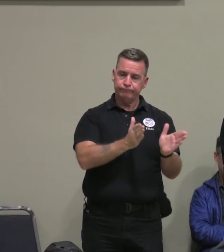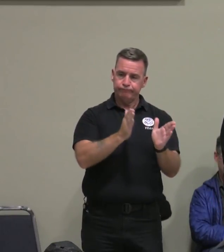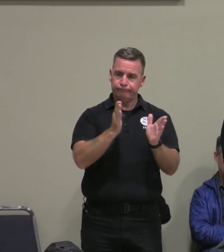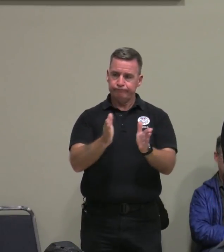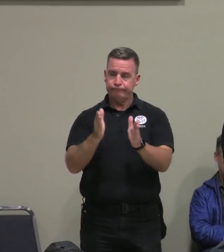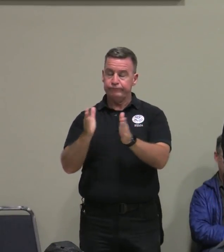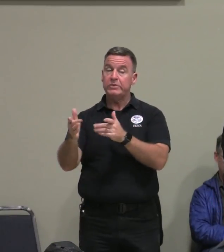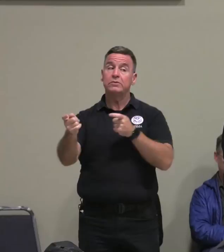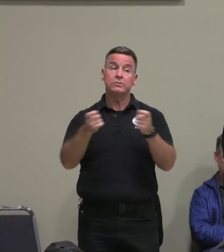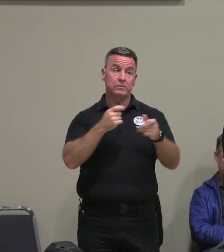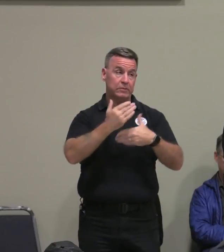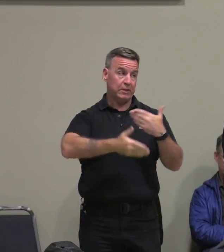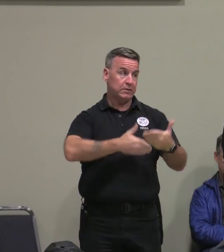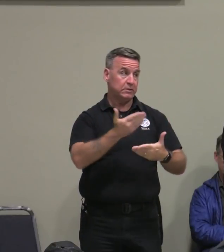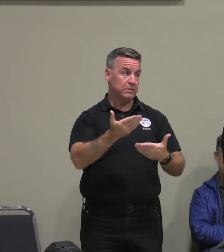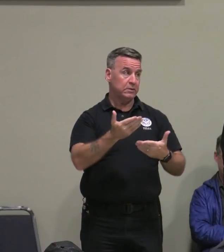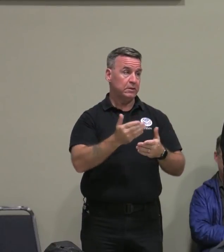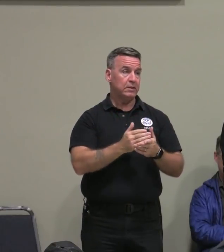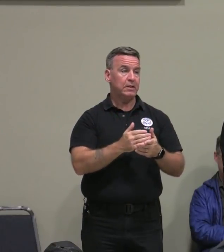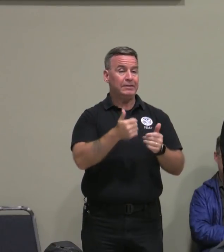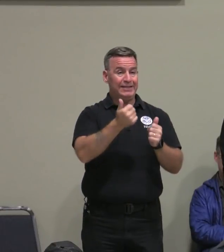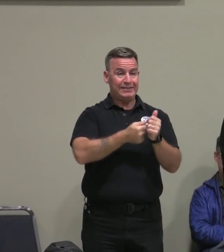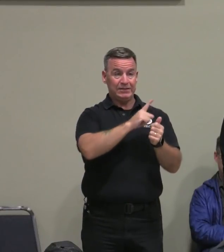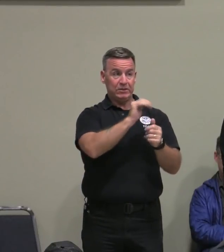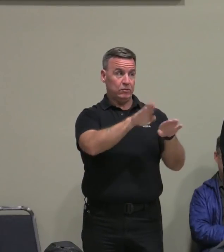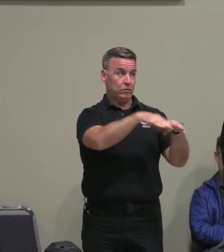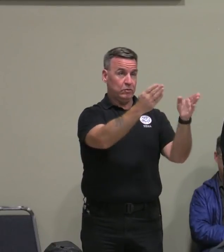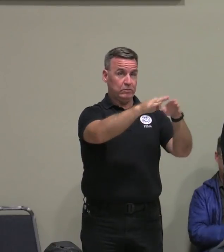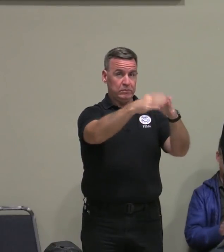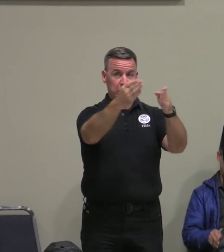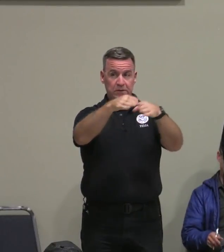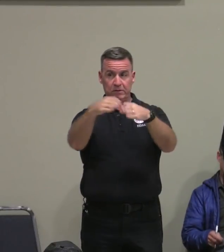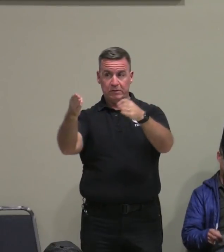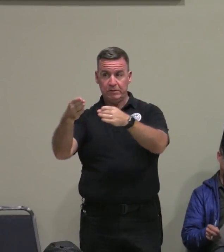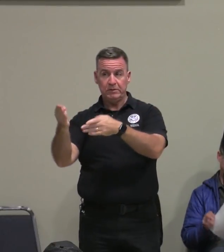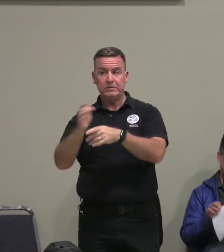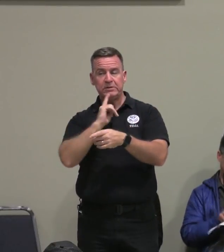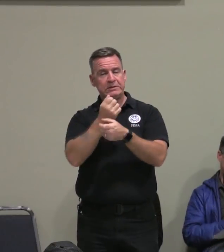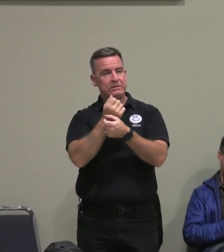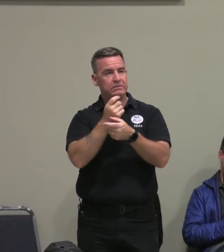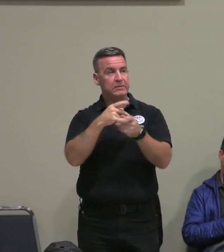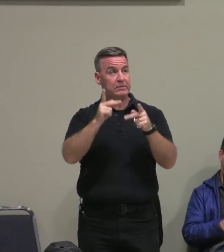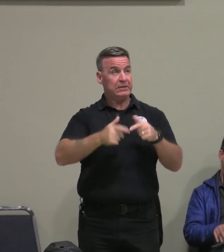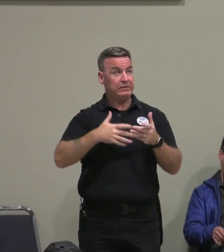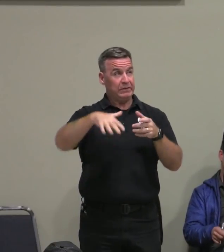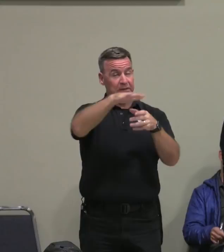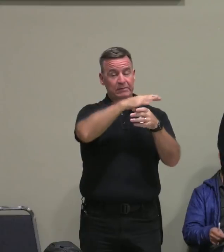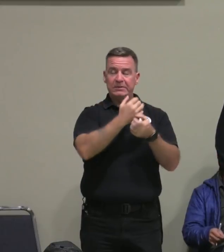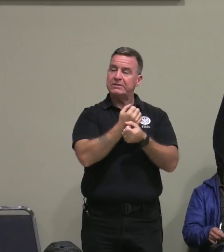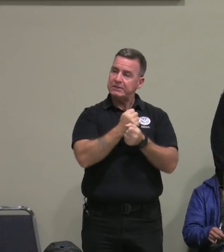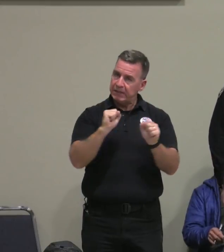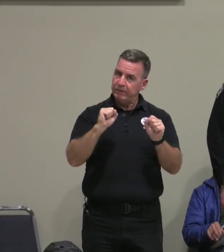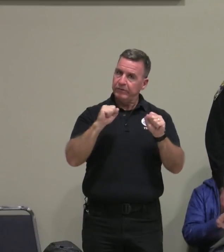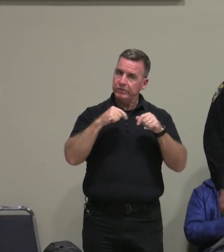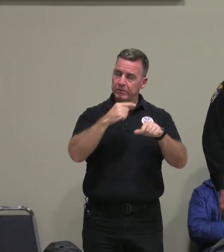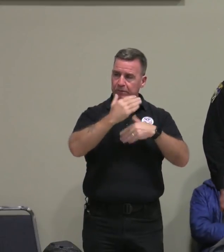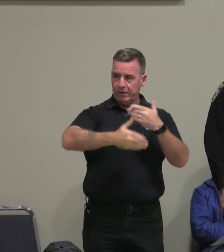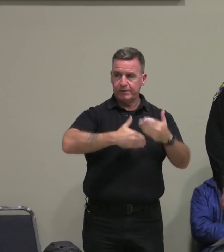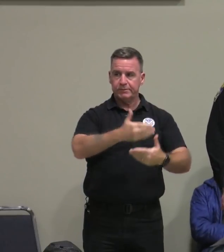and controlled process and it's going to be open by each zone. And that's to assure the safety of the residents during the reentry process.